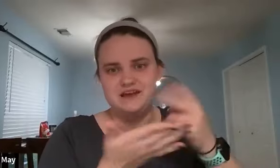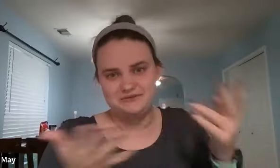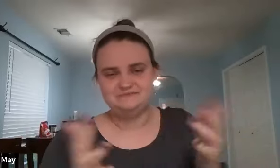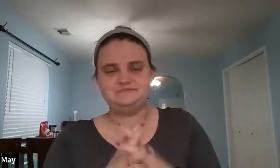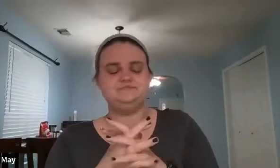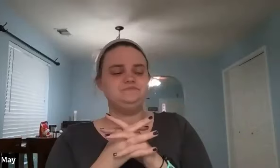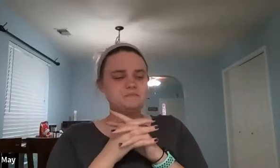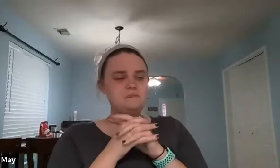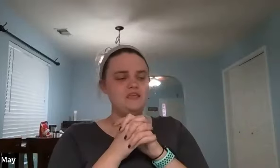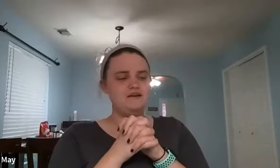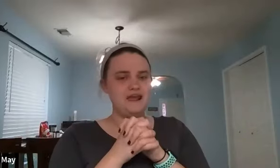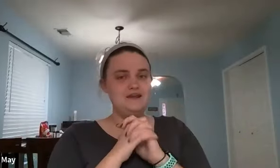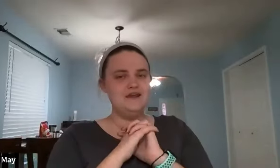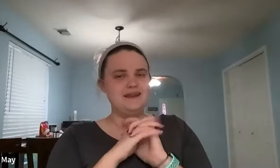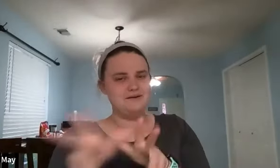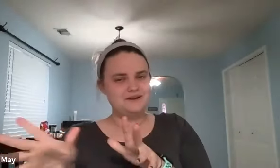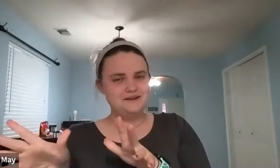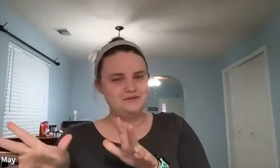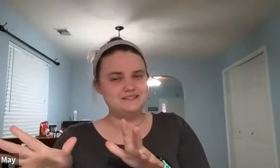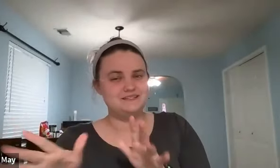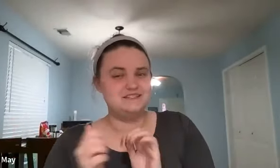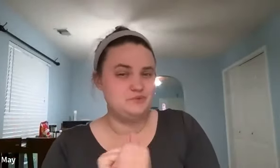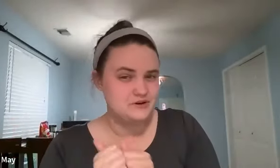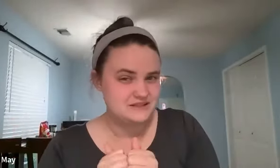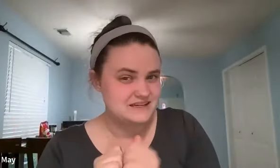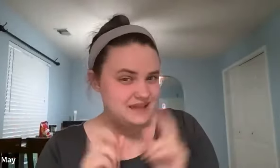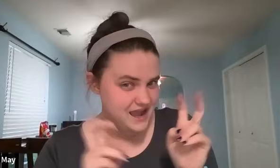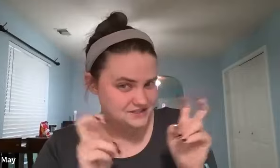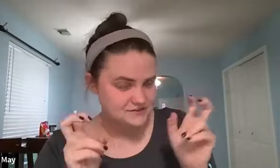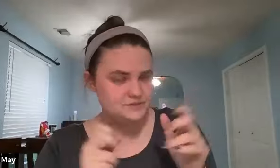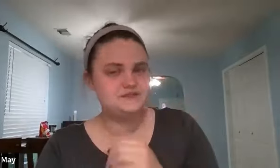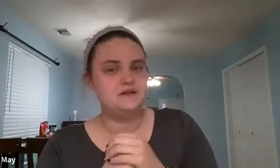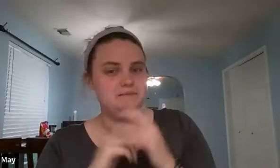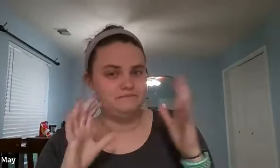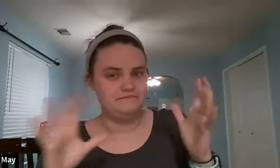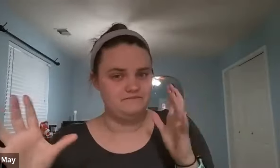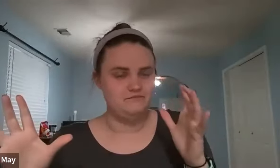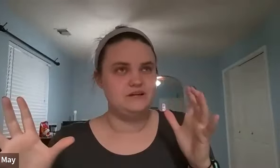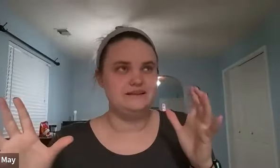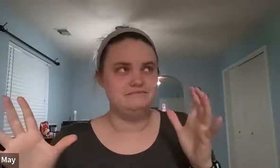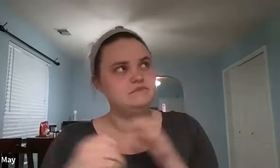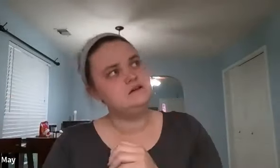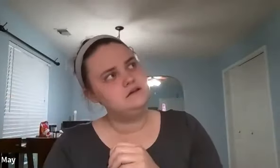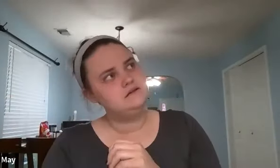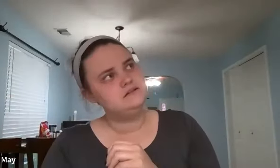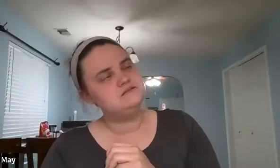all right. Now we're going to go on to sports, like action verbs. So like really, not